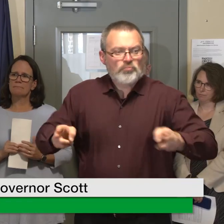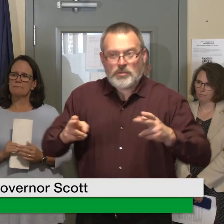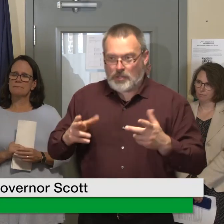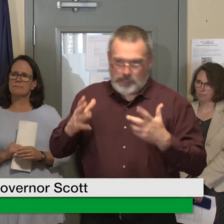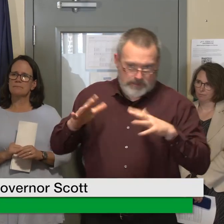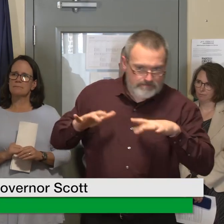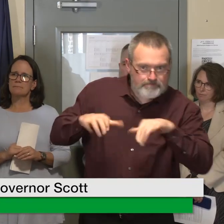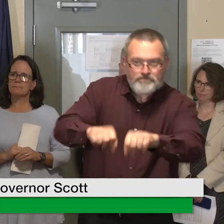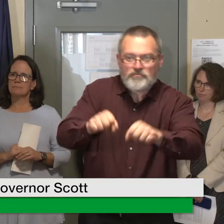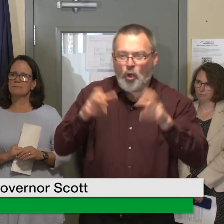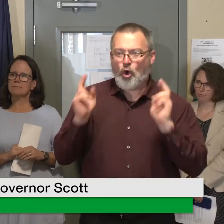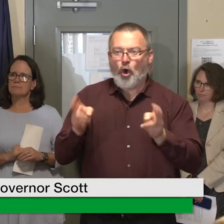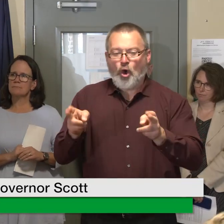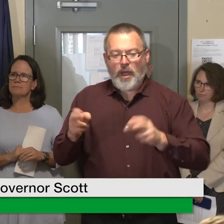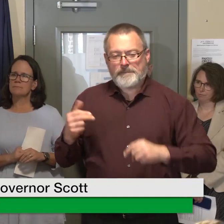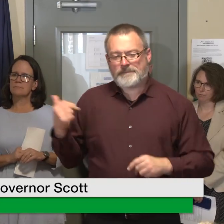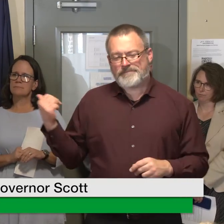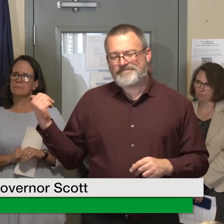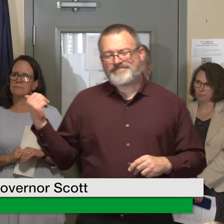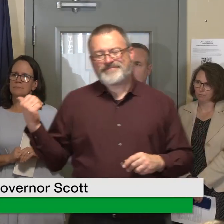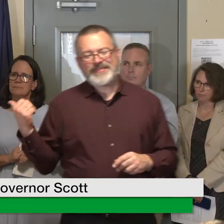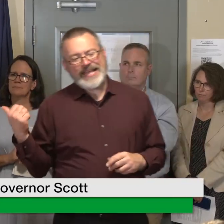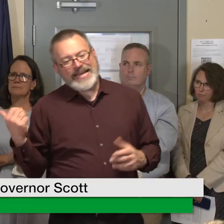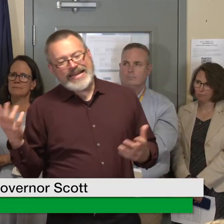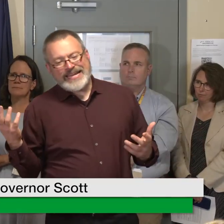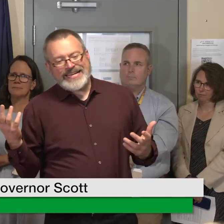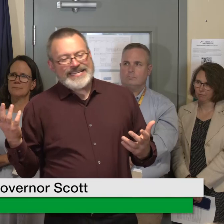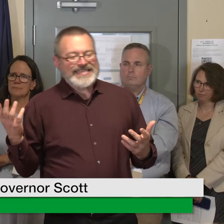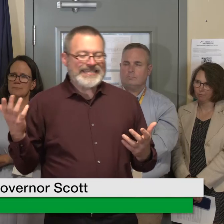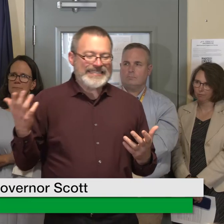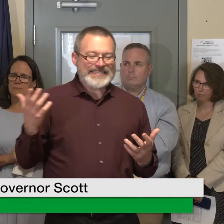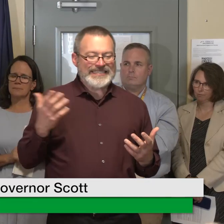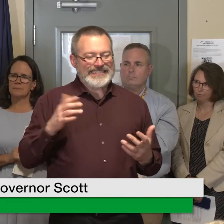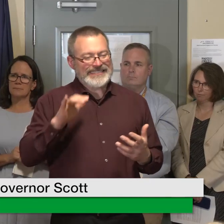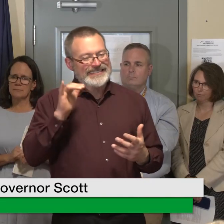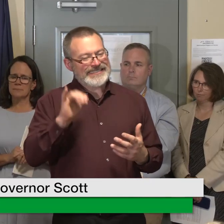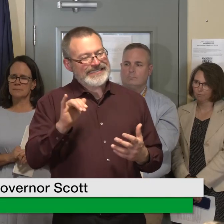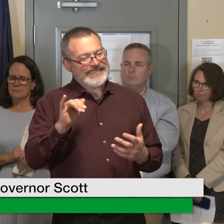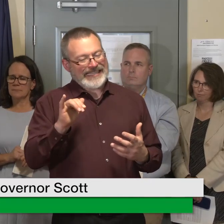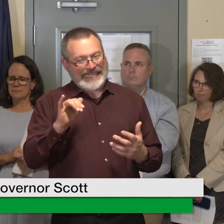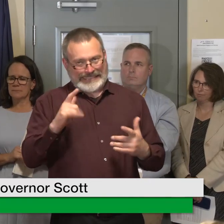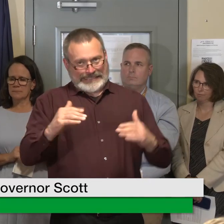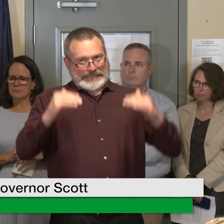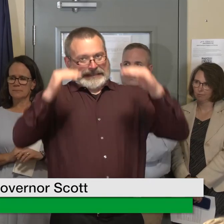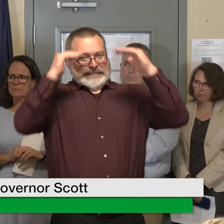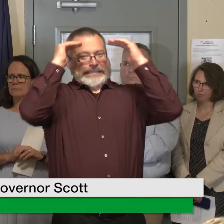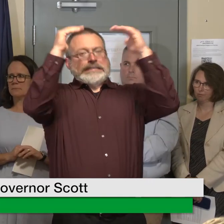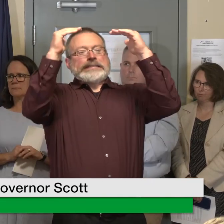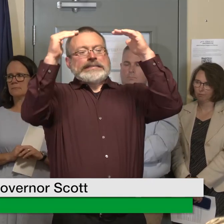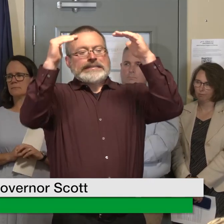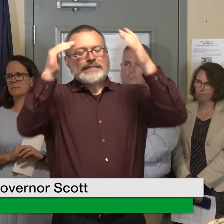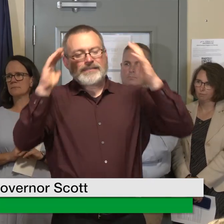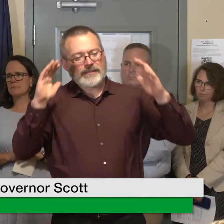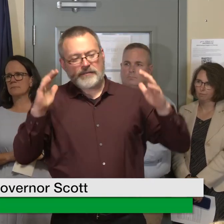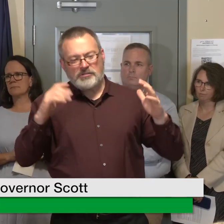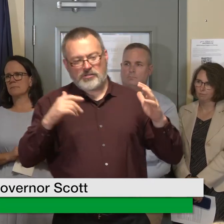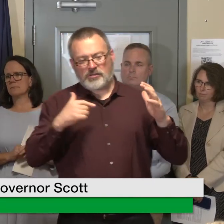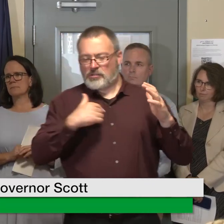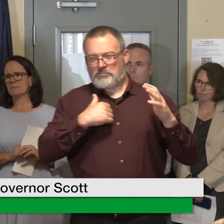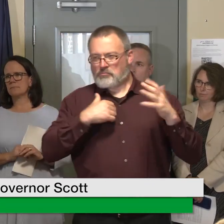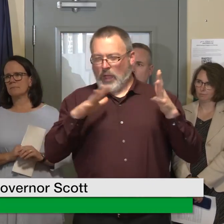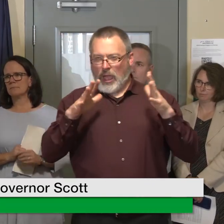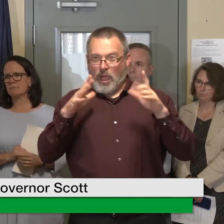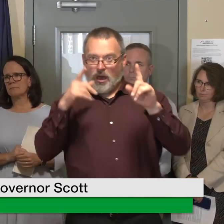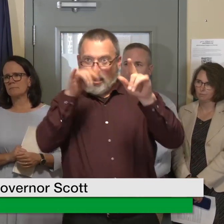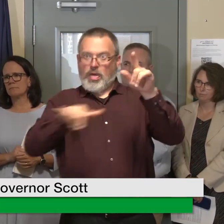Yeah, I mean, that's a pretty high bar, and we don't want to make that a common practice.